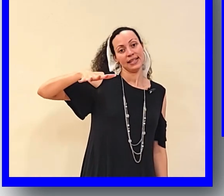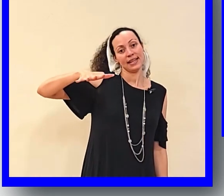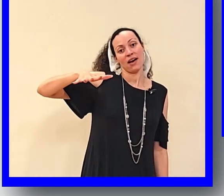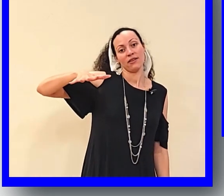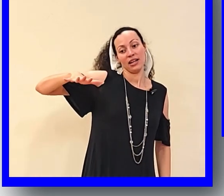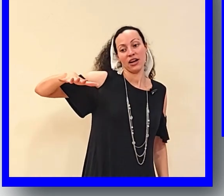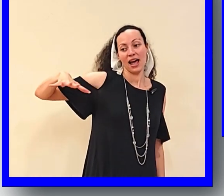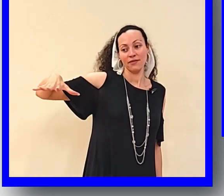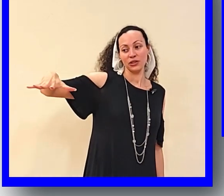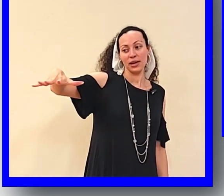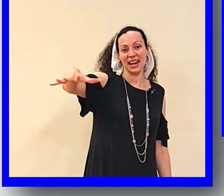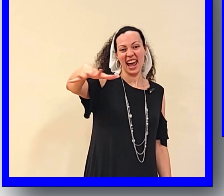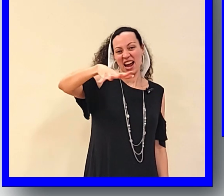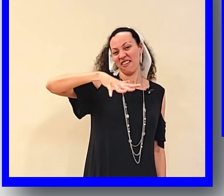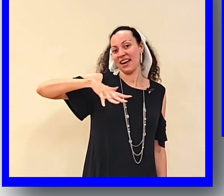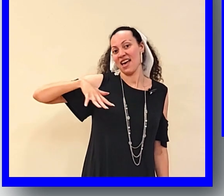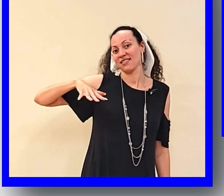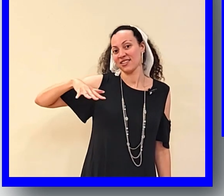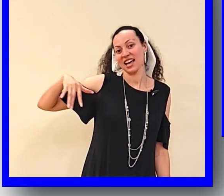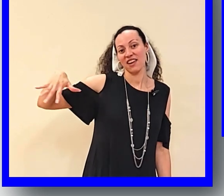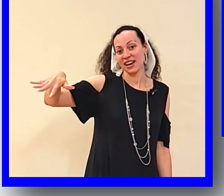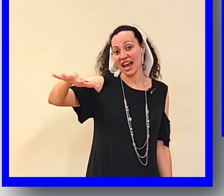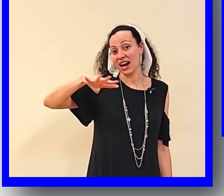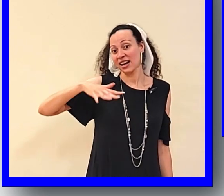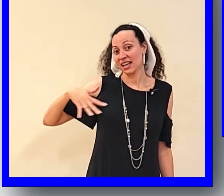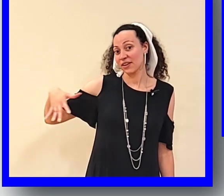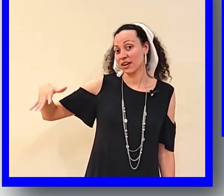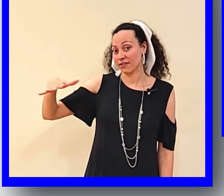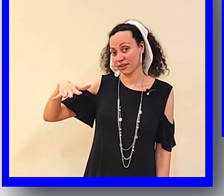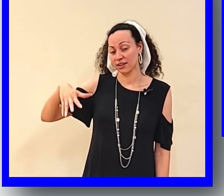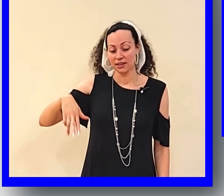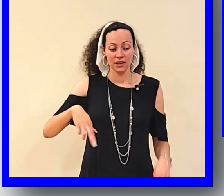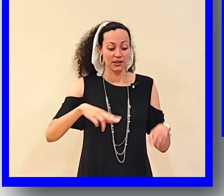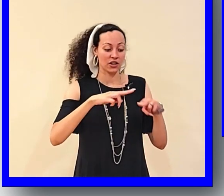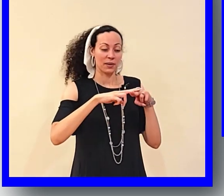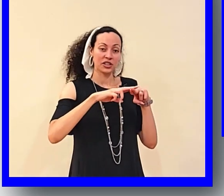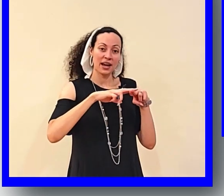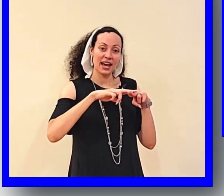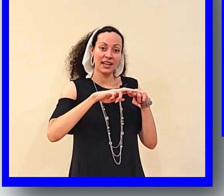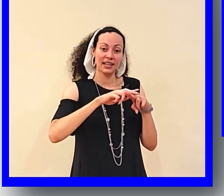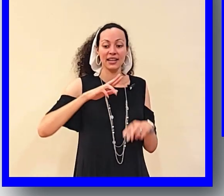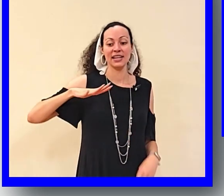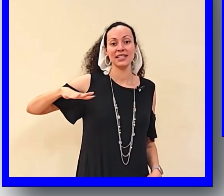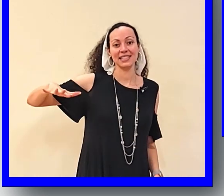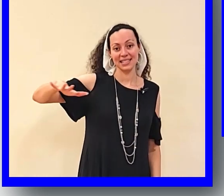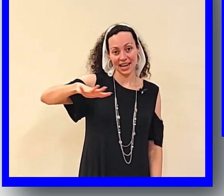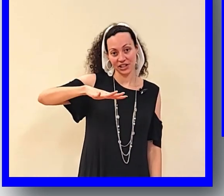it facing down, and you're kind of doing an area. So it's kind of an area that you cover. So it'll be